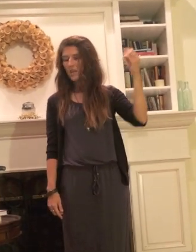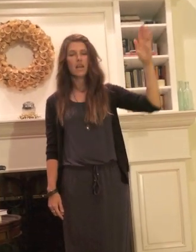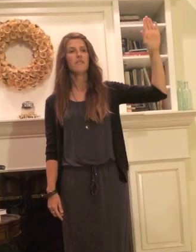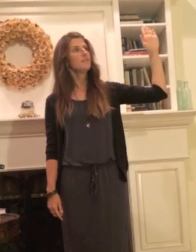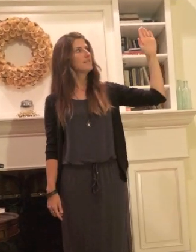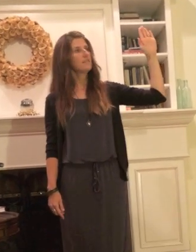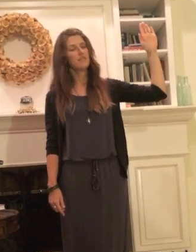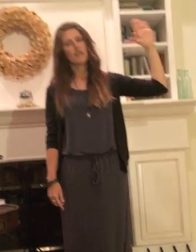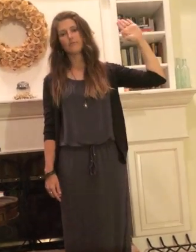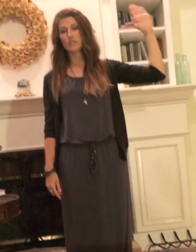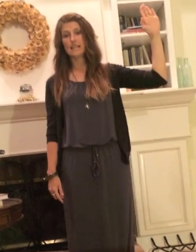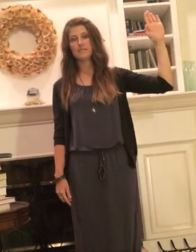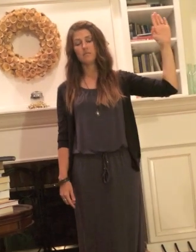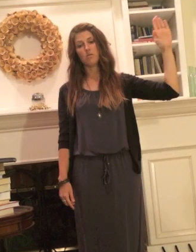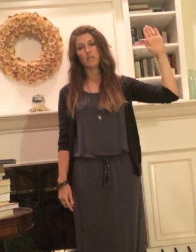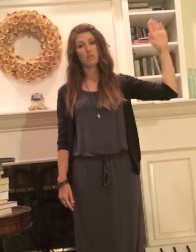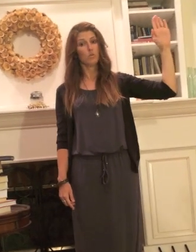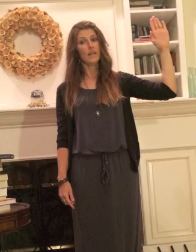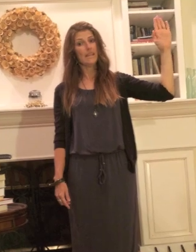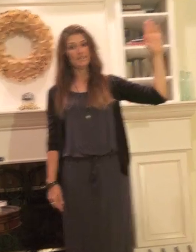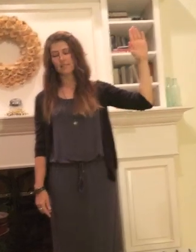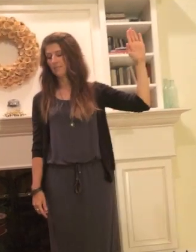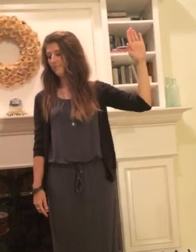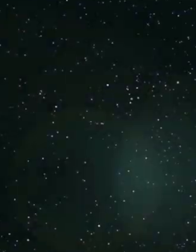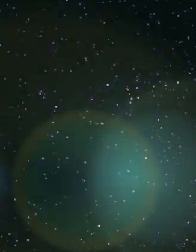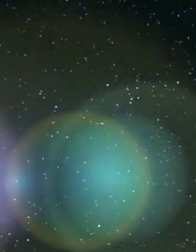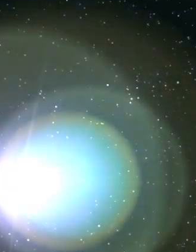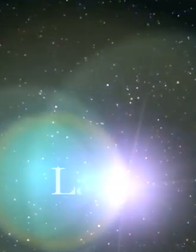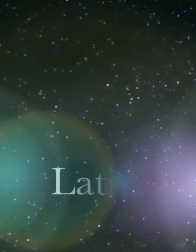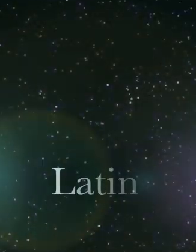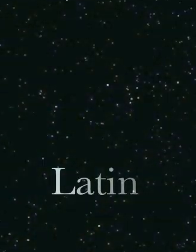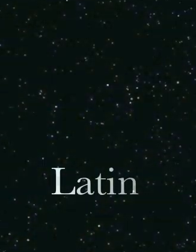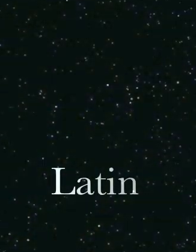And then this is the sign for testimony or witness.